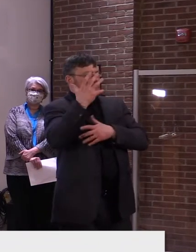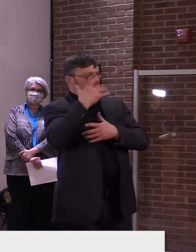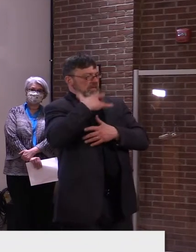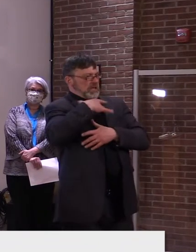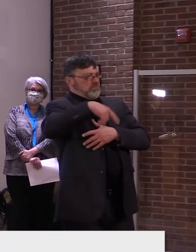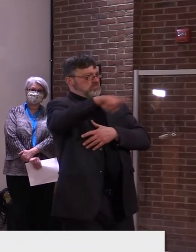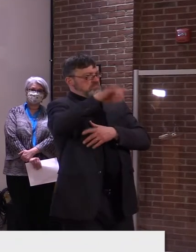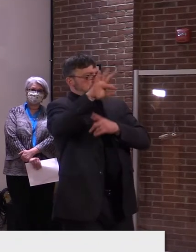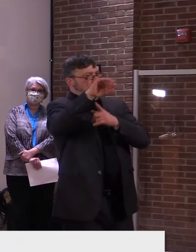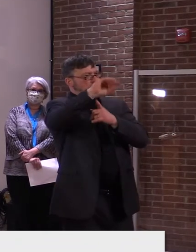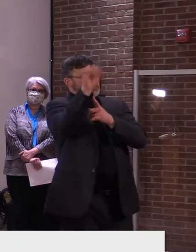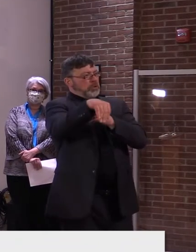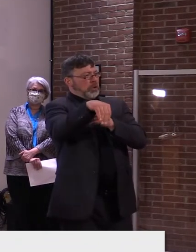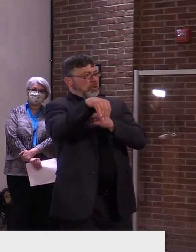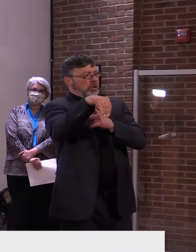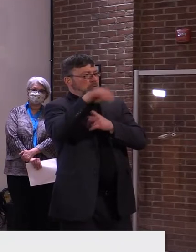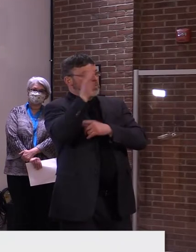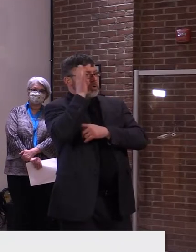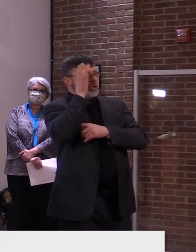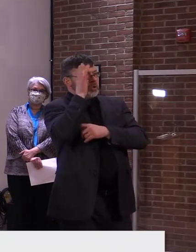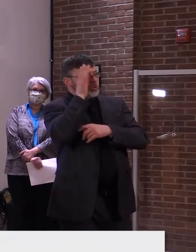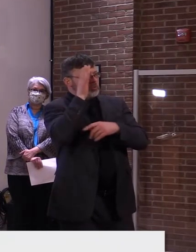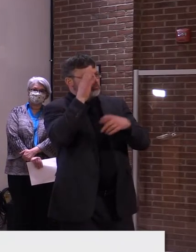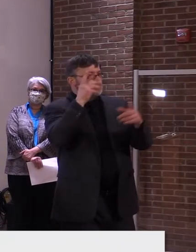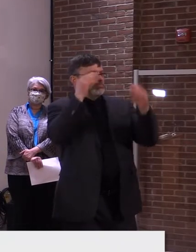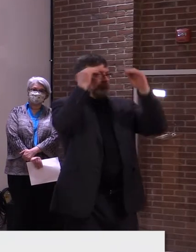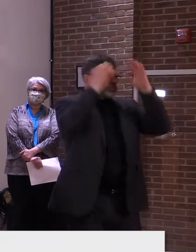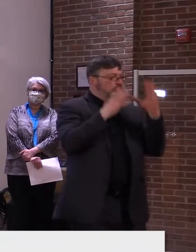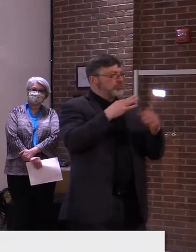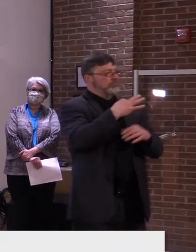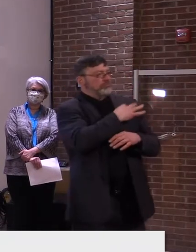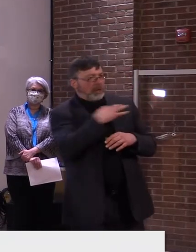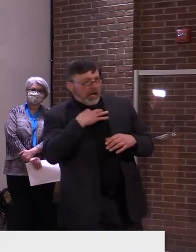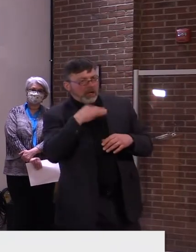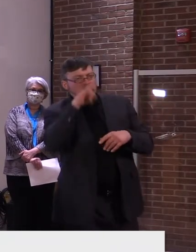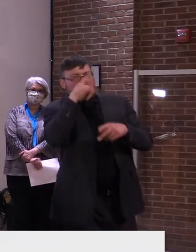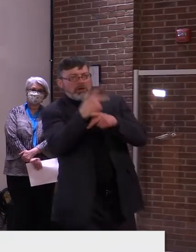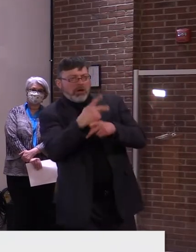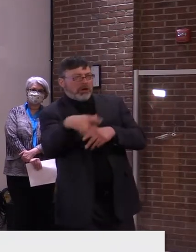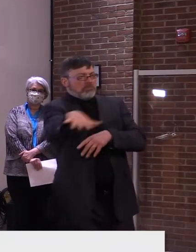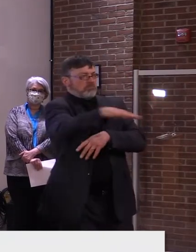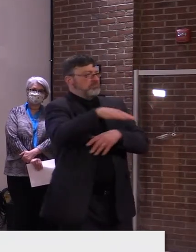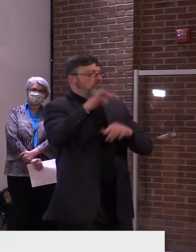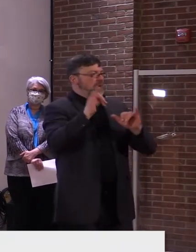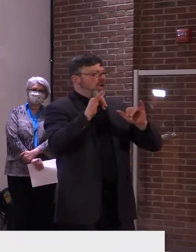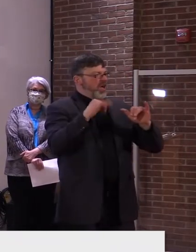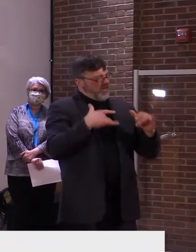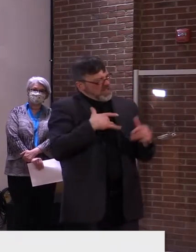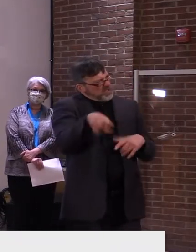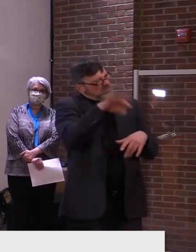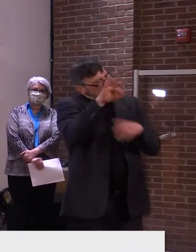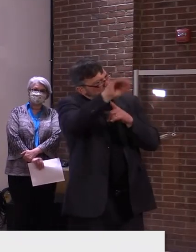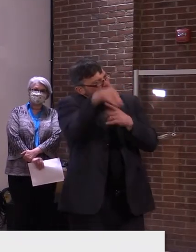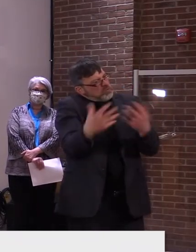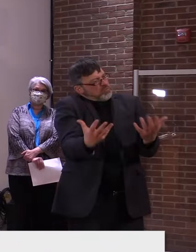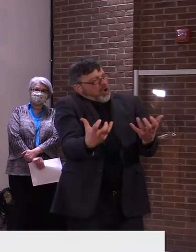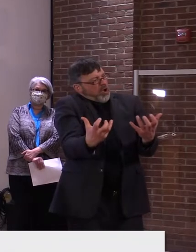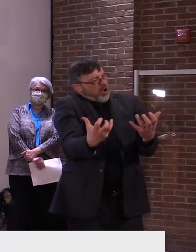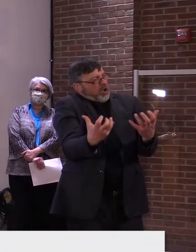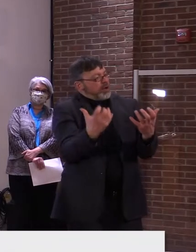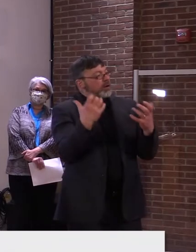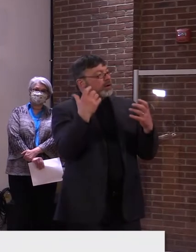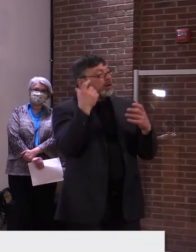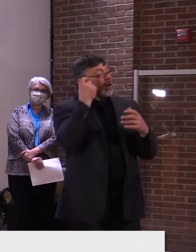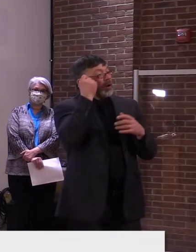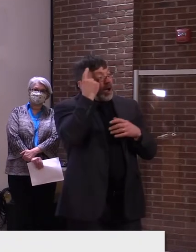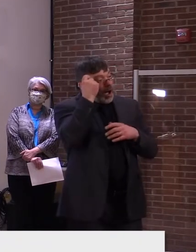within the education community, as well as child care providers. So we need to give it a little bit more time because it's still fresh, it's